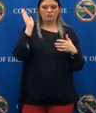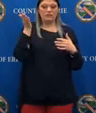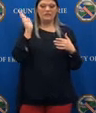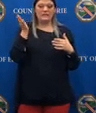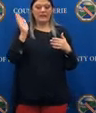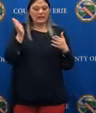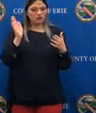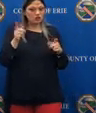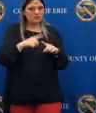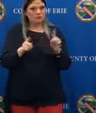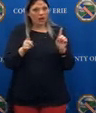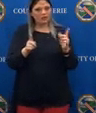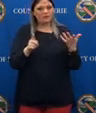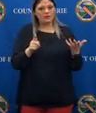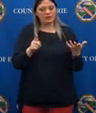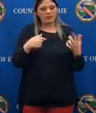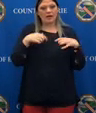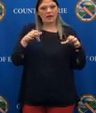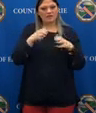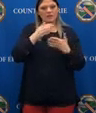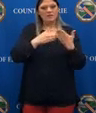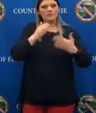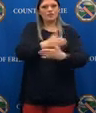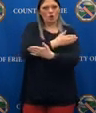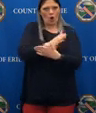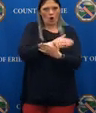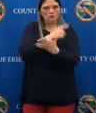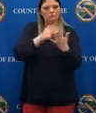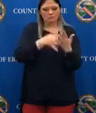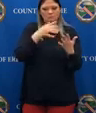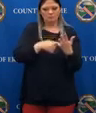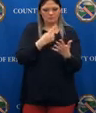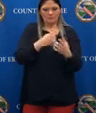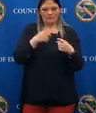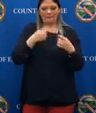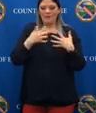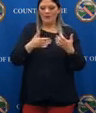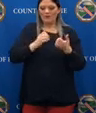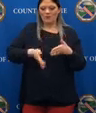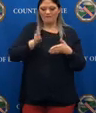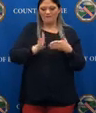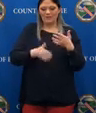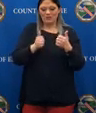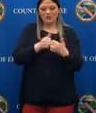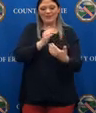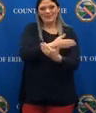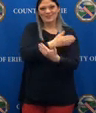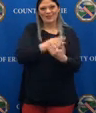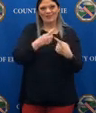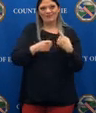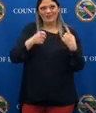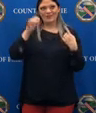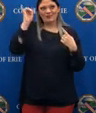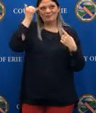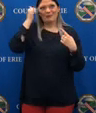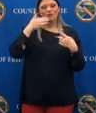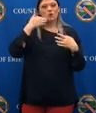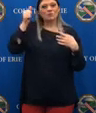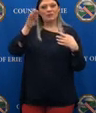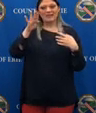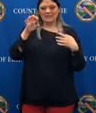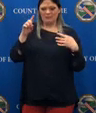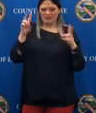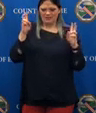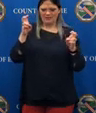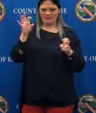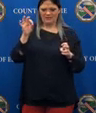presentations, but I've done some songs every now and then, and I want to finish off with a song from one of Buffalo's best bands, Focus, which has been